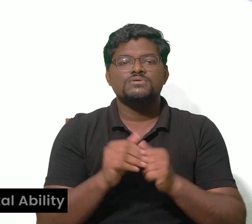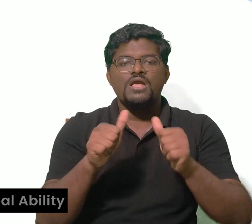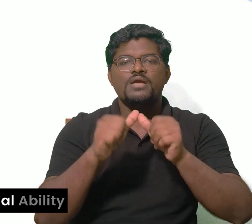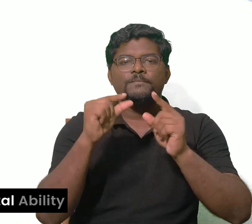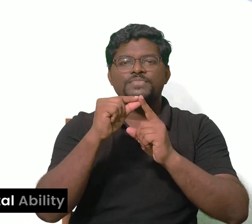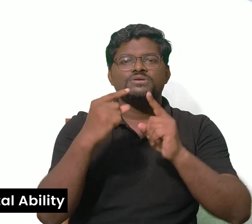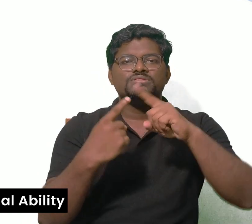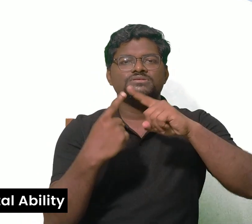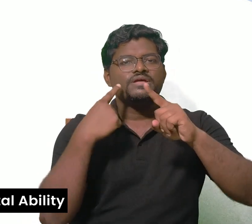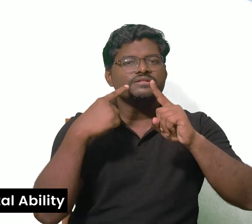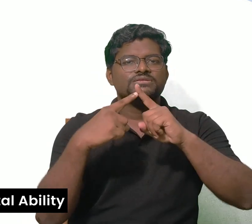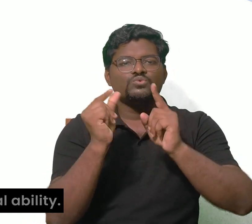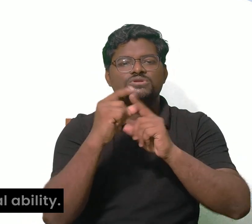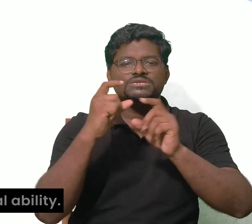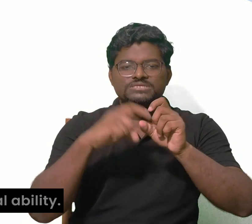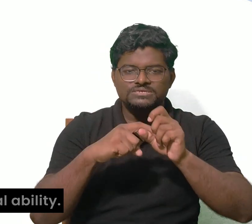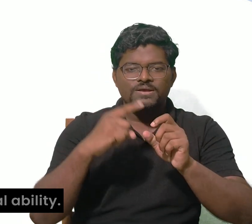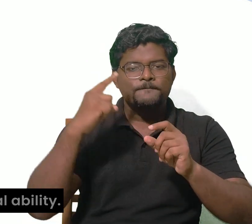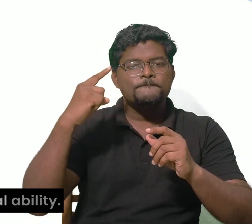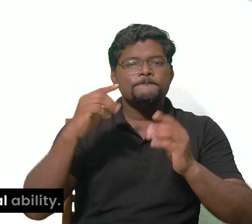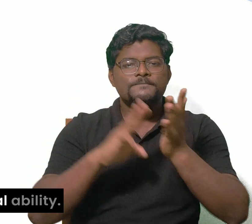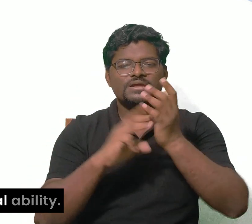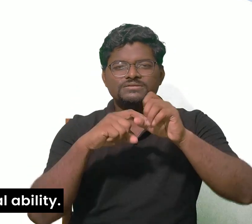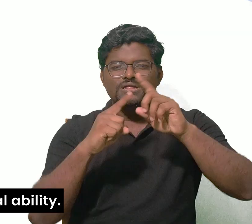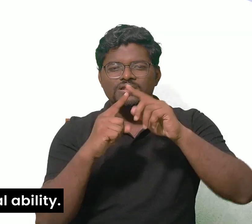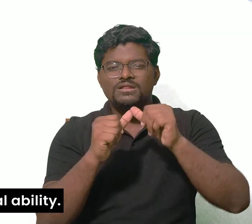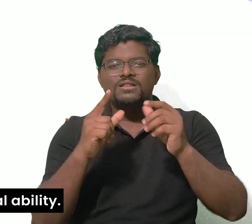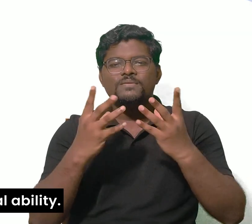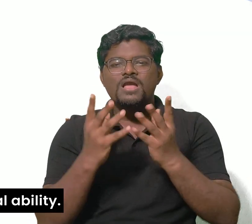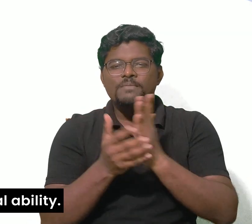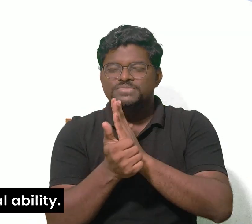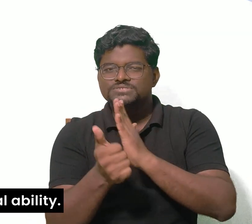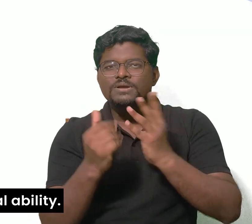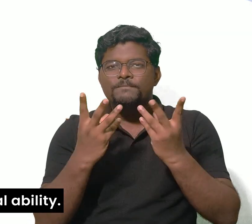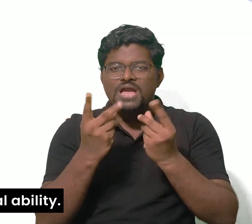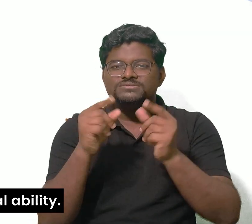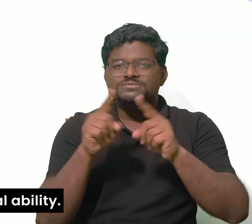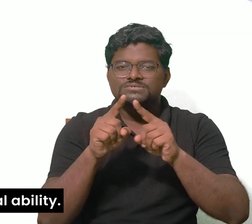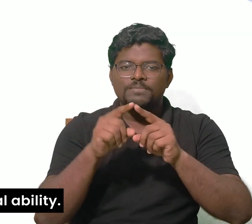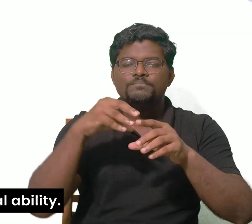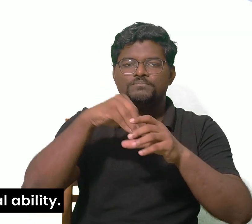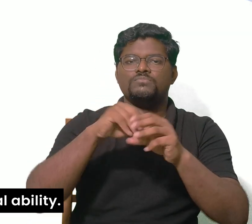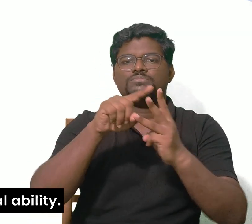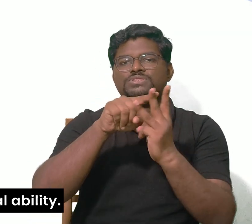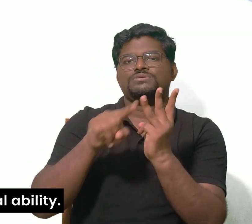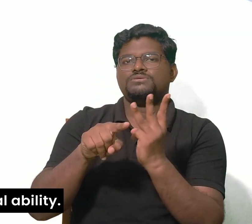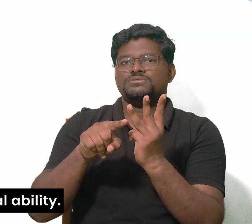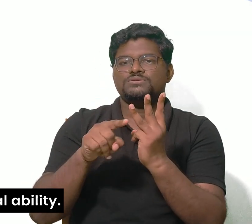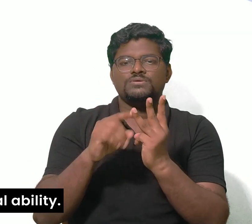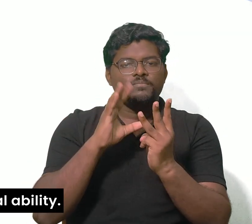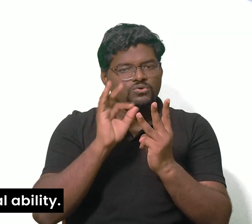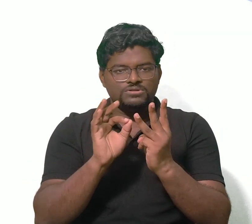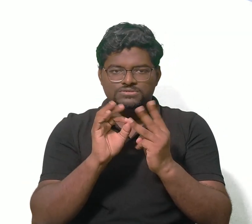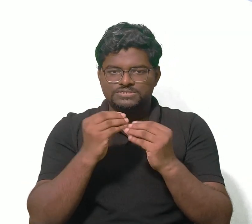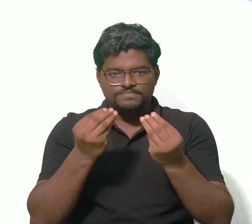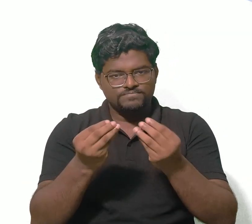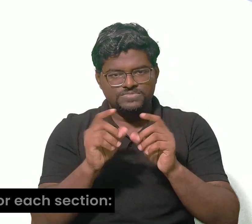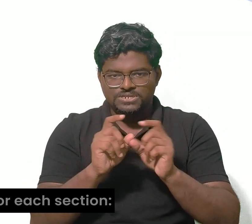is aptitude and mental ability. Aptitude and mental ability. Okay,